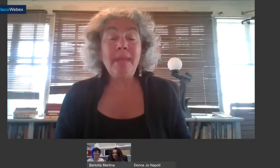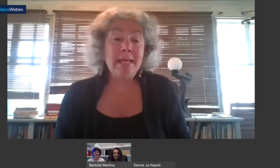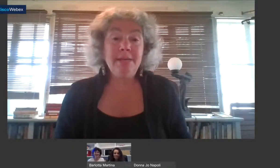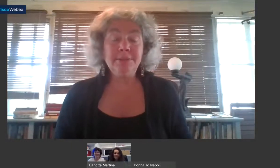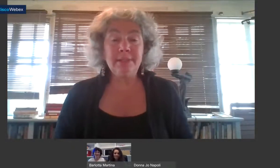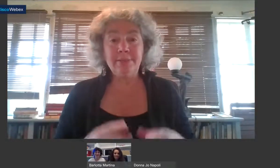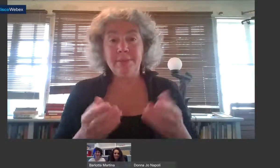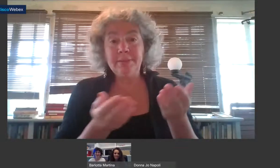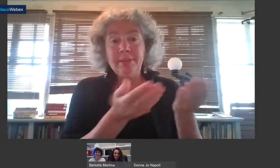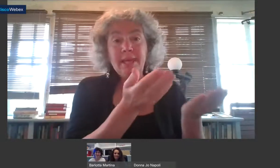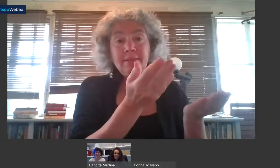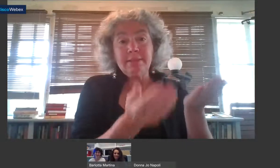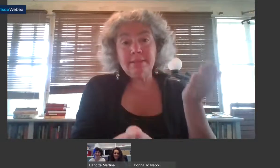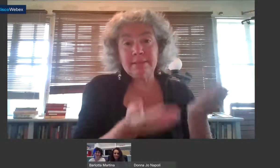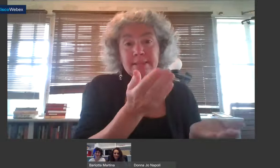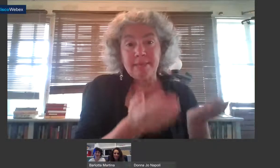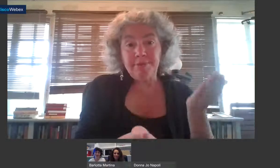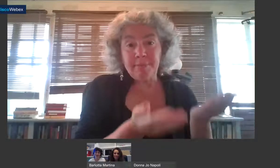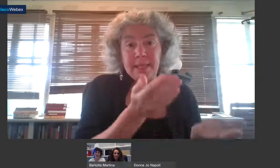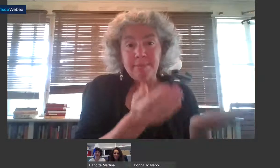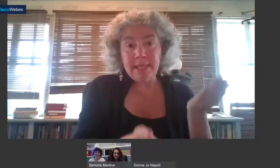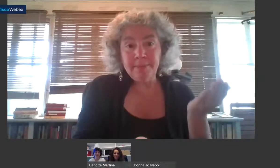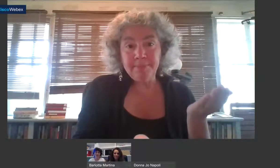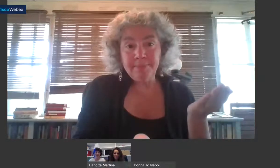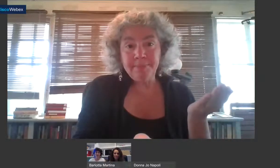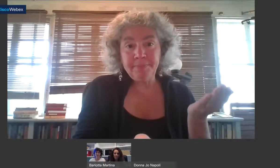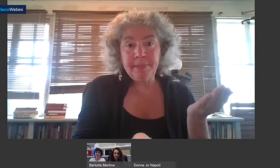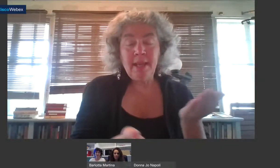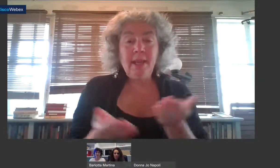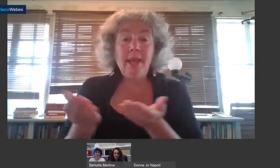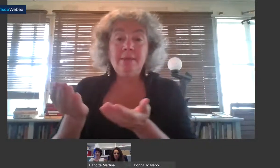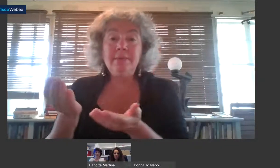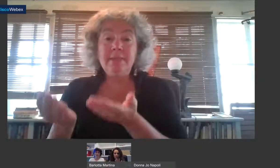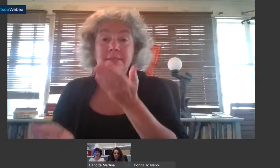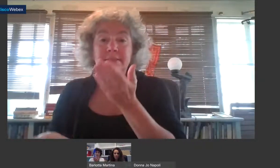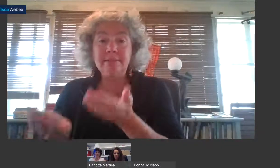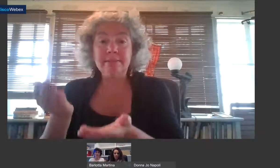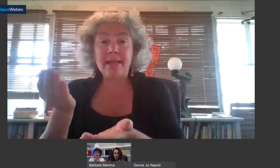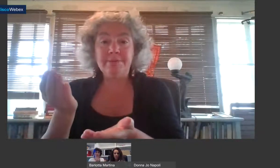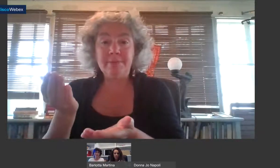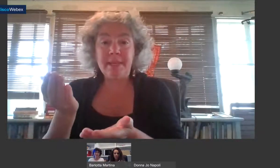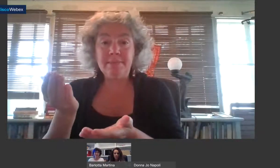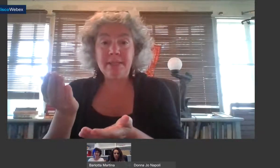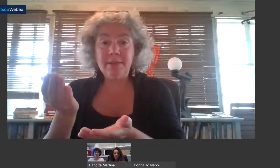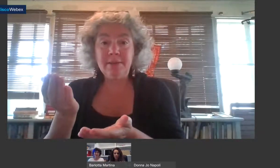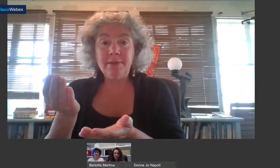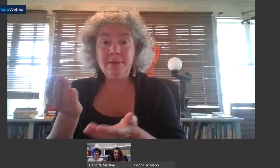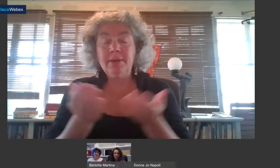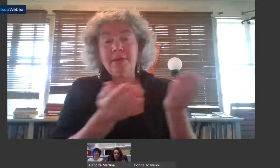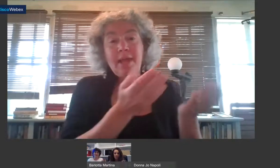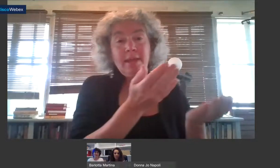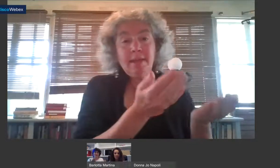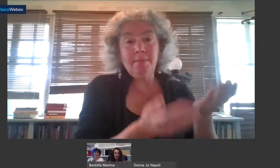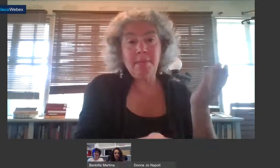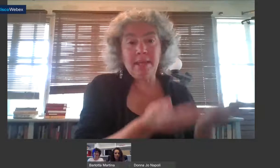And here's another one. Okay, this is a sign for maybe. And this is the sign for maybe. Okay,